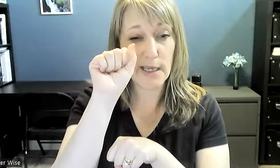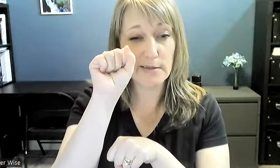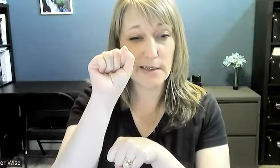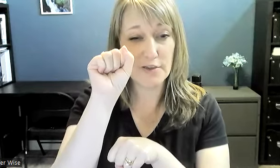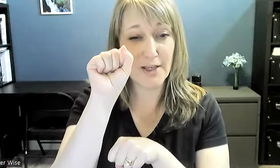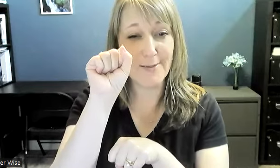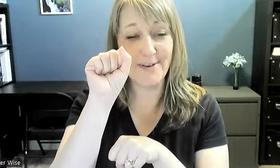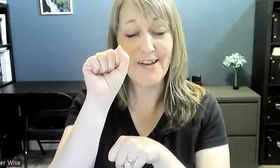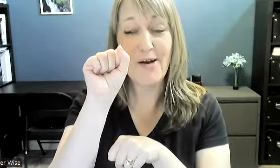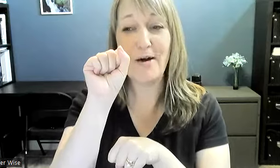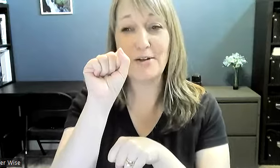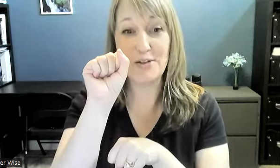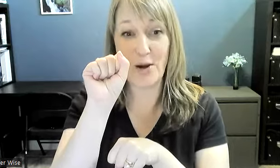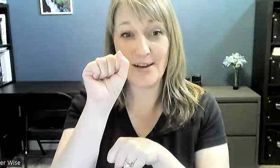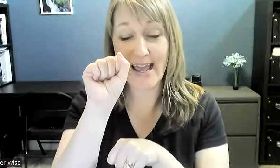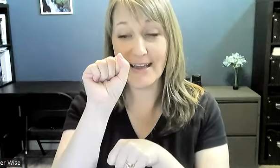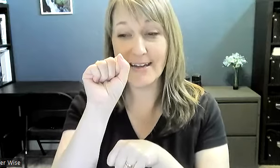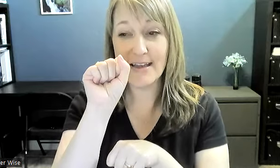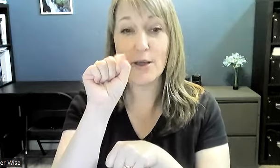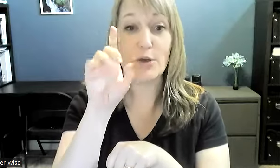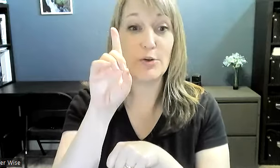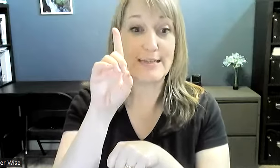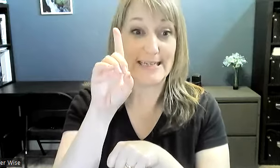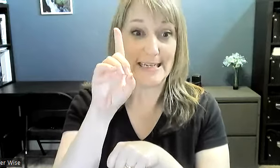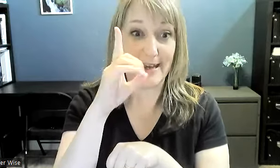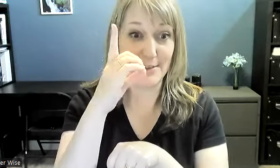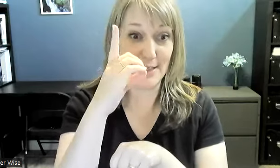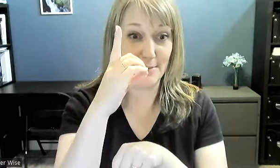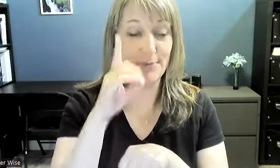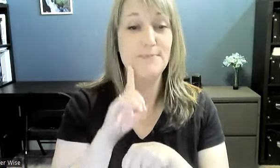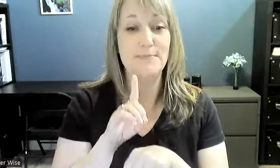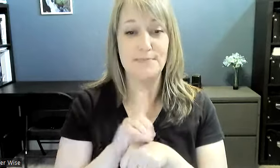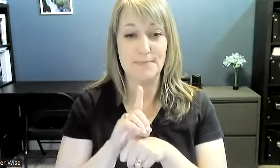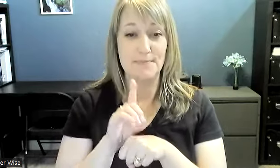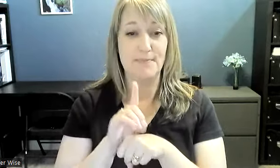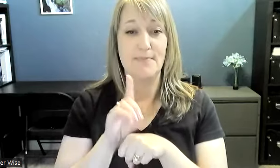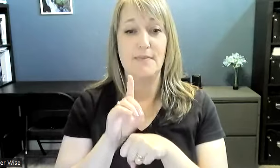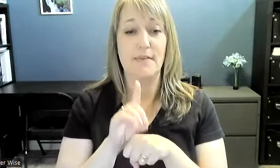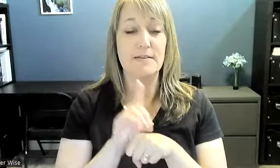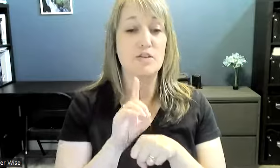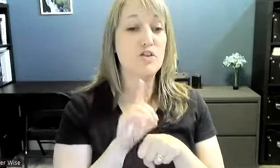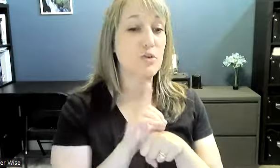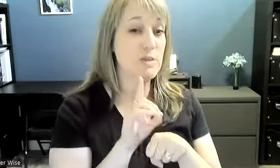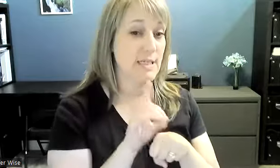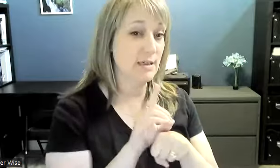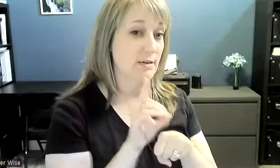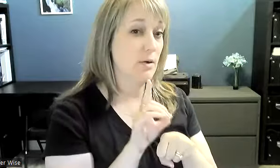SAS hand shape on your dominant hand, you do a D hand shape. That's duty